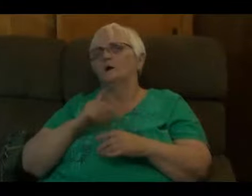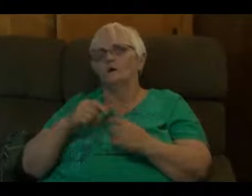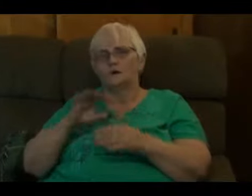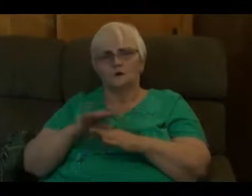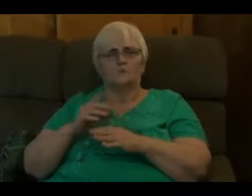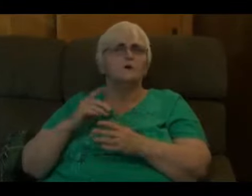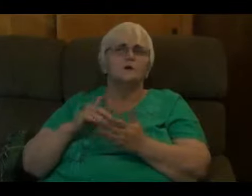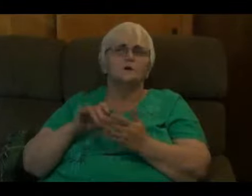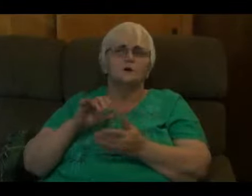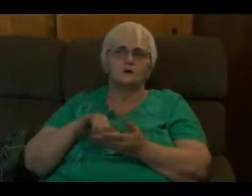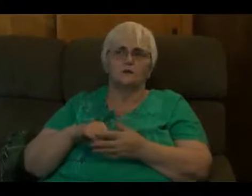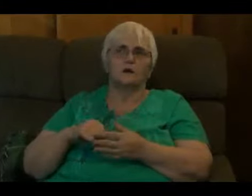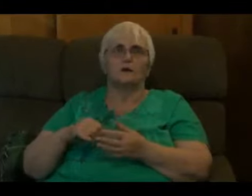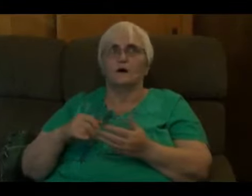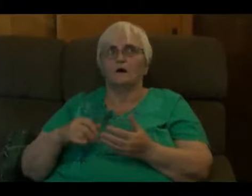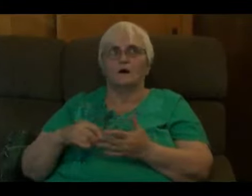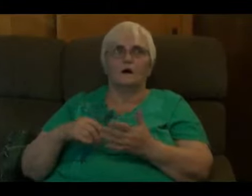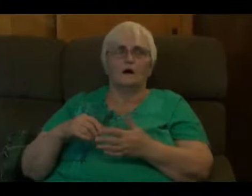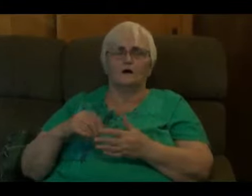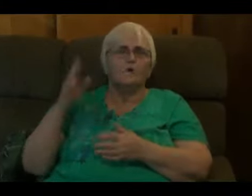church is that? Well, why do you go there?